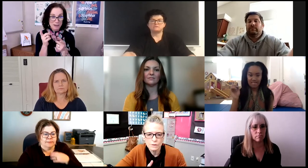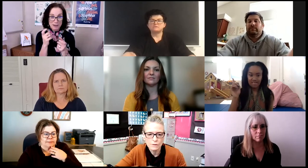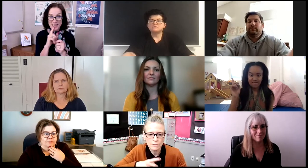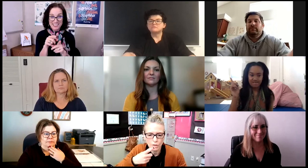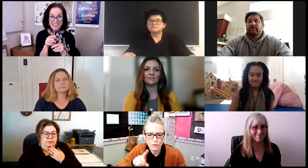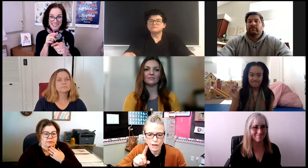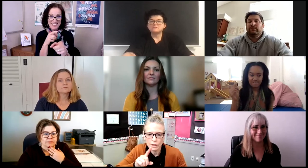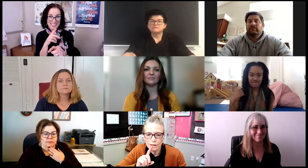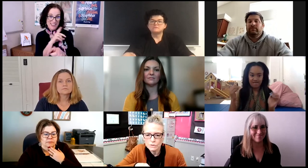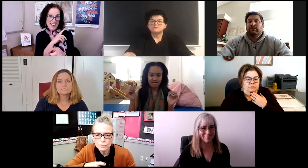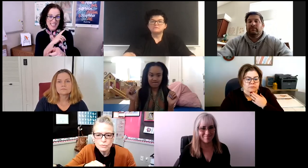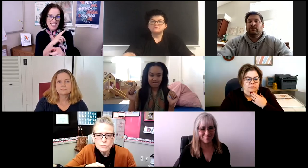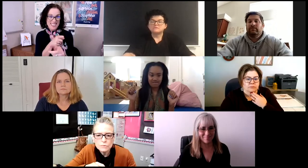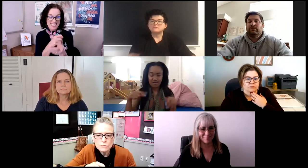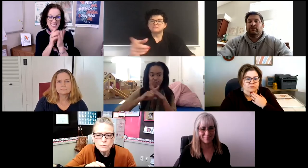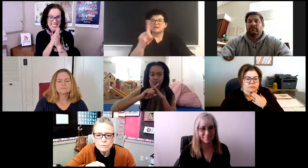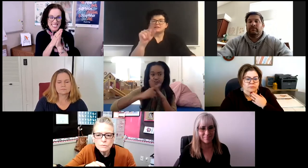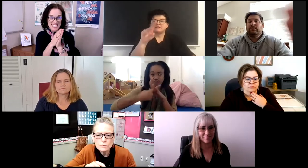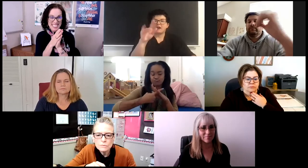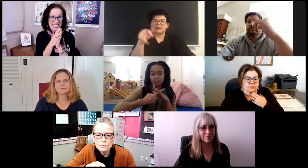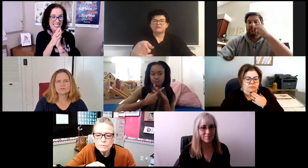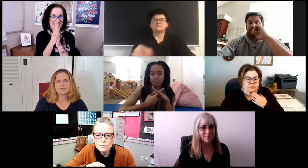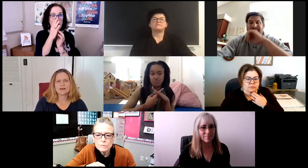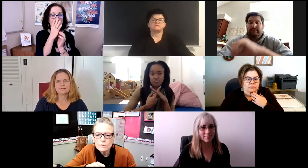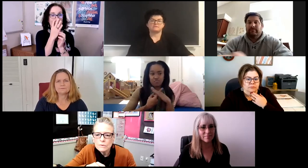Anybody want to answer? Devana?